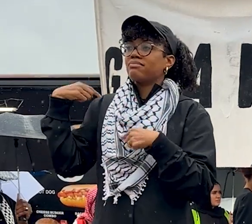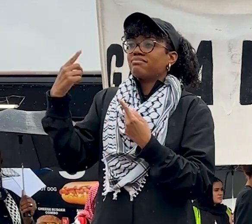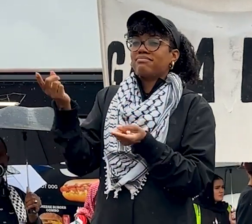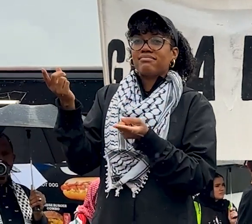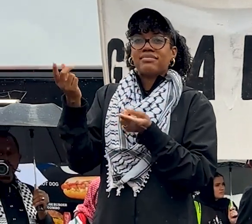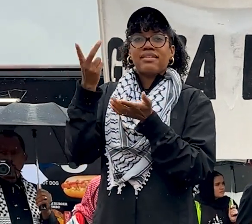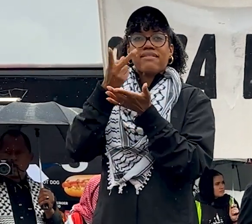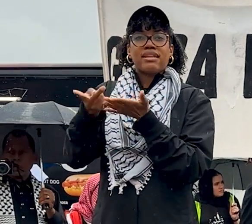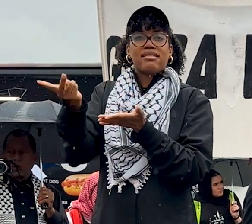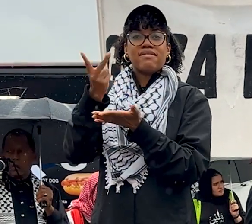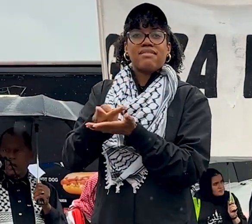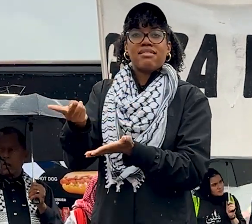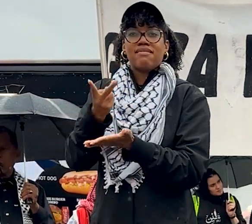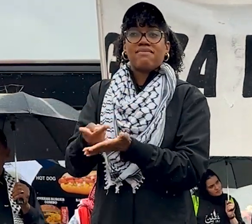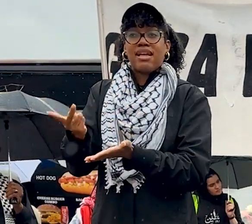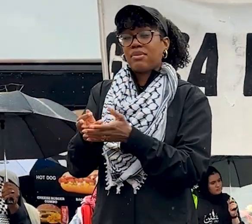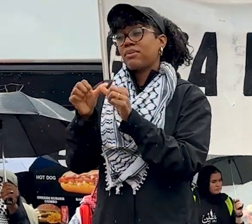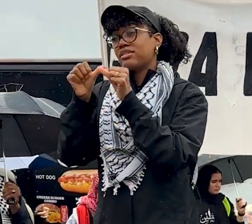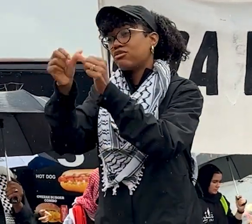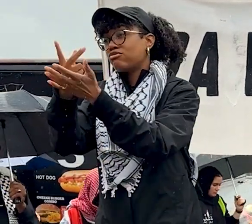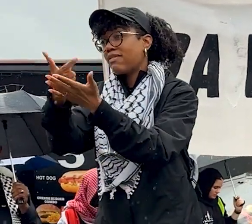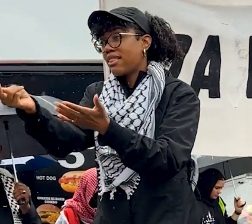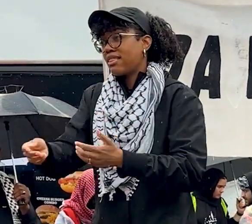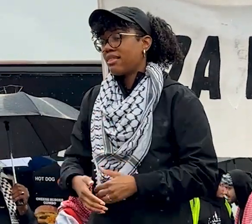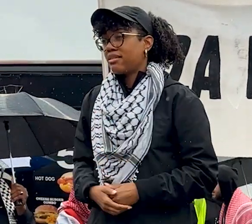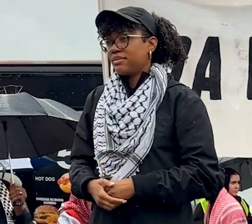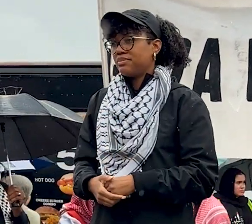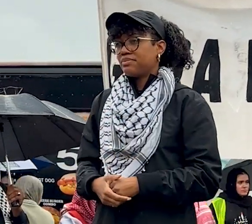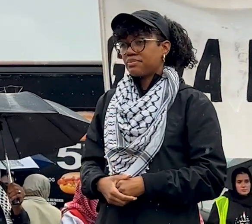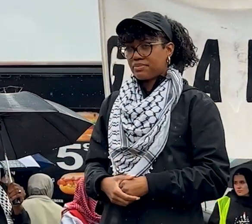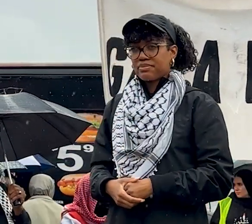failed utterly, and they will continue to fail.